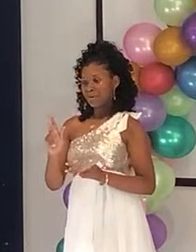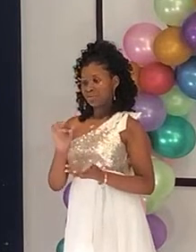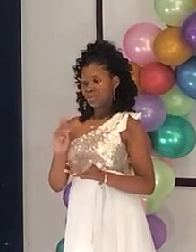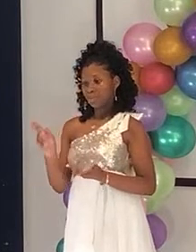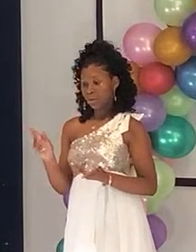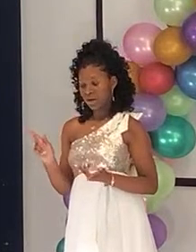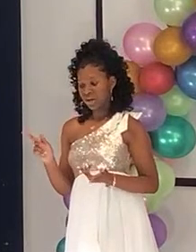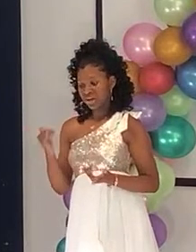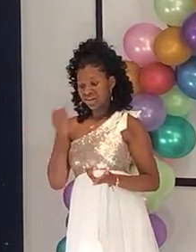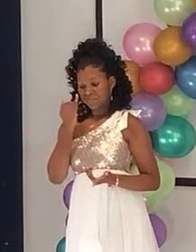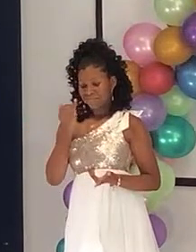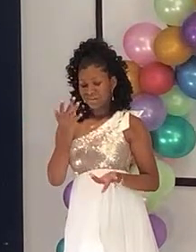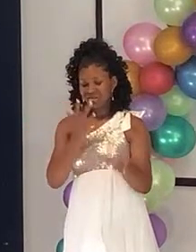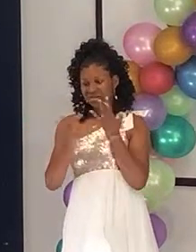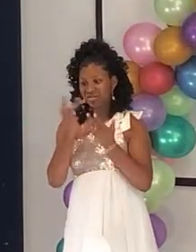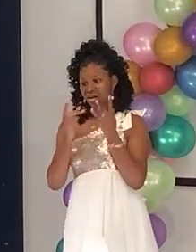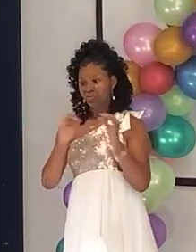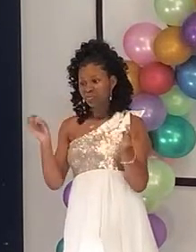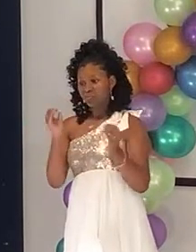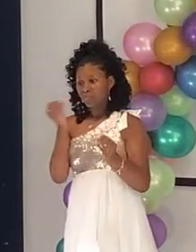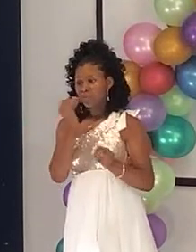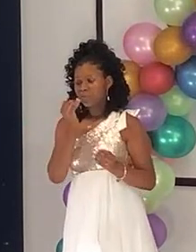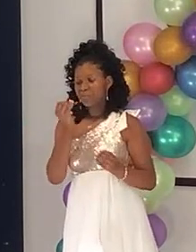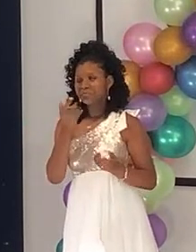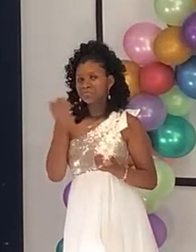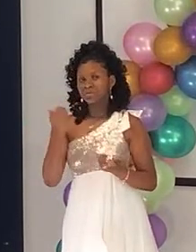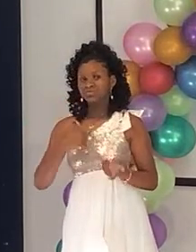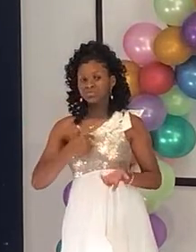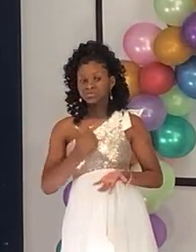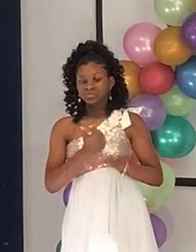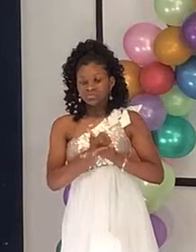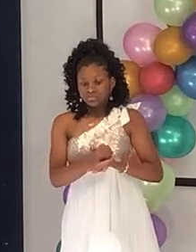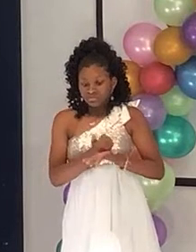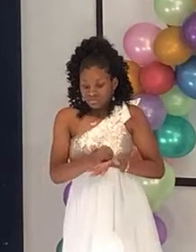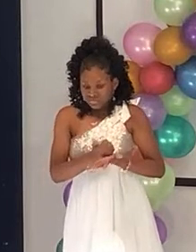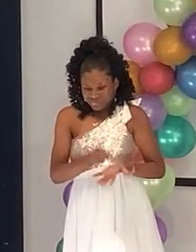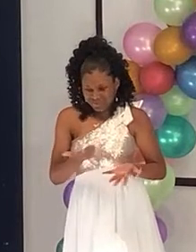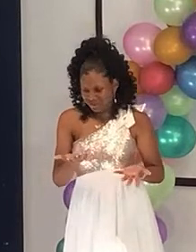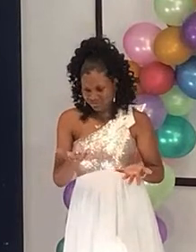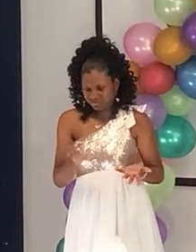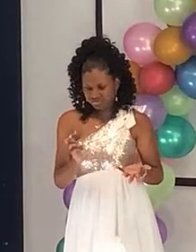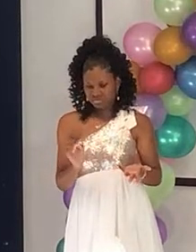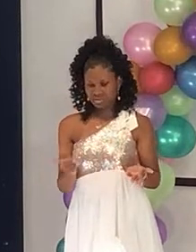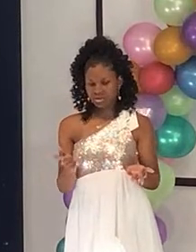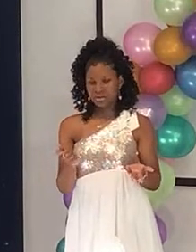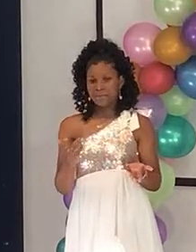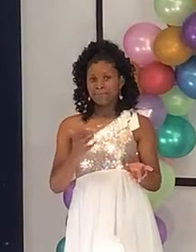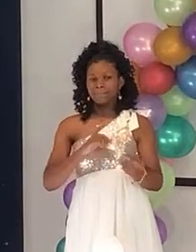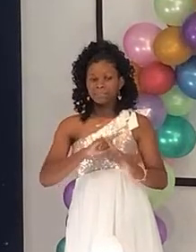I would like to change the world by giving back to people that don't have any food. I would like to help them.